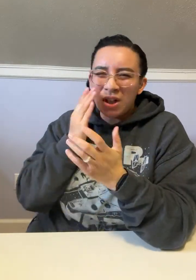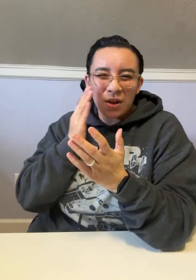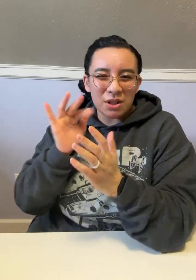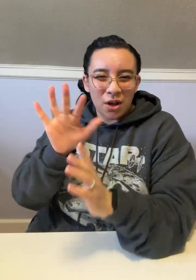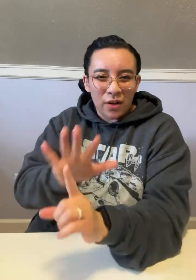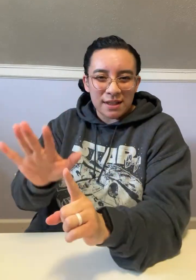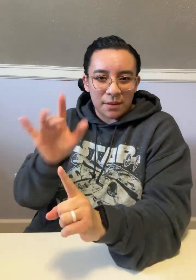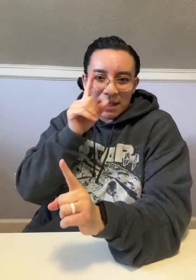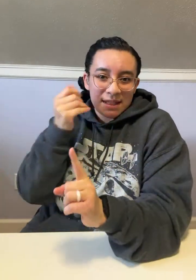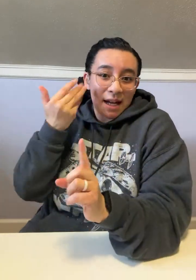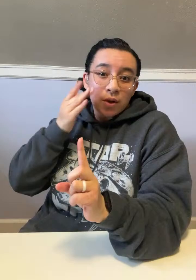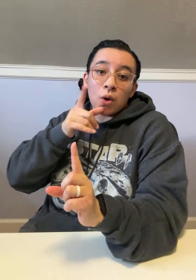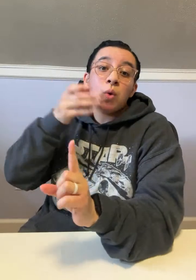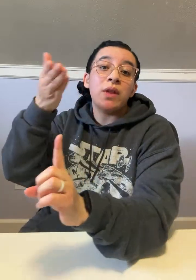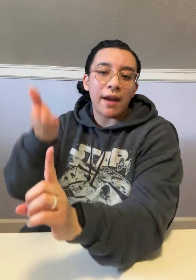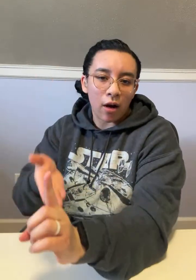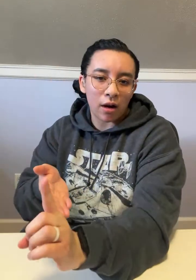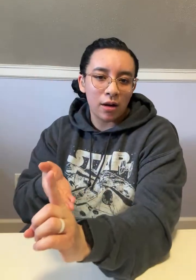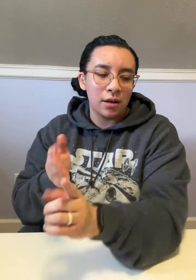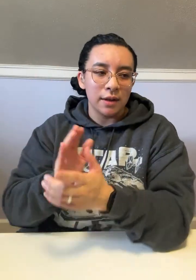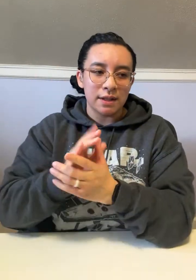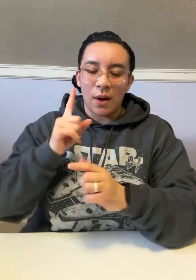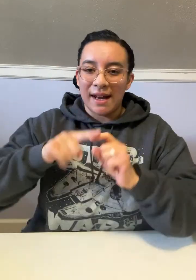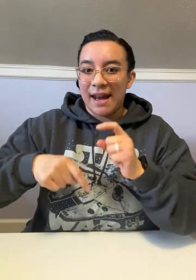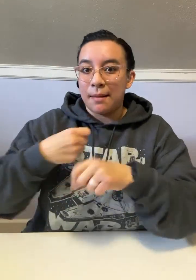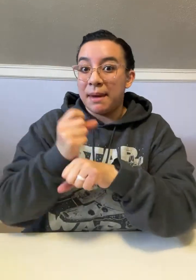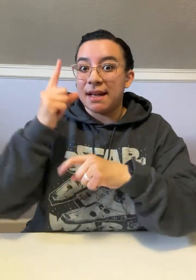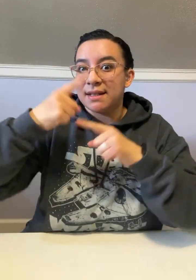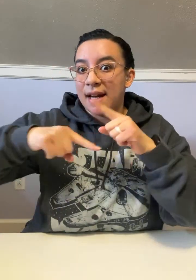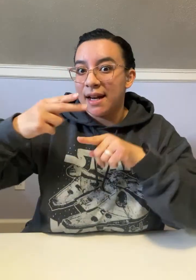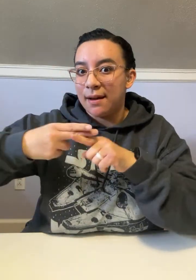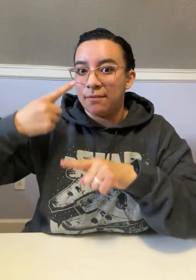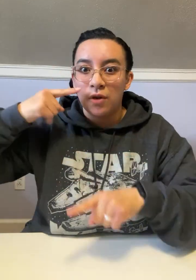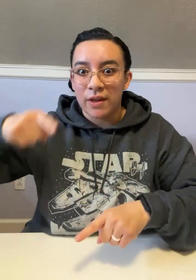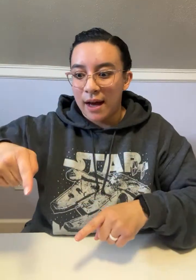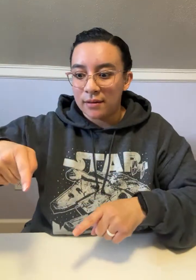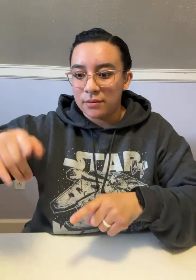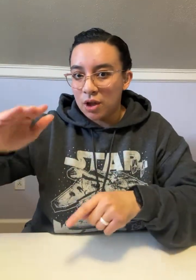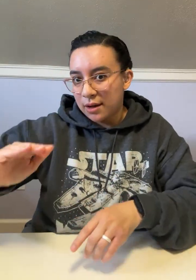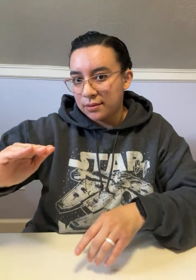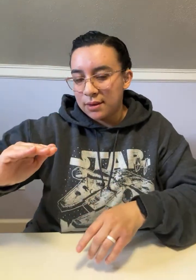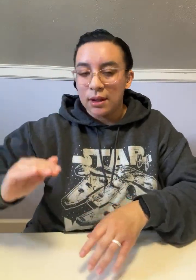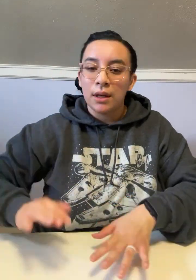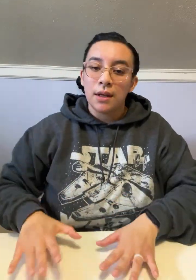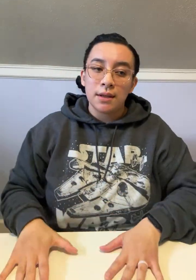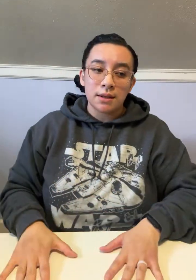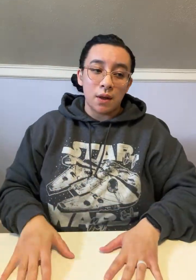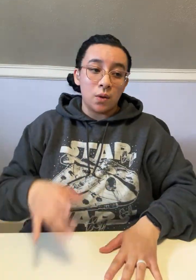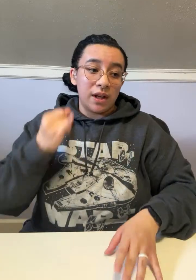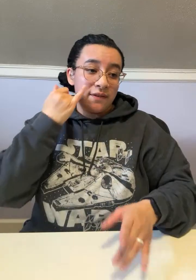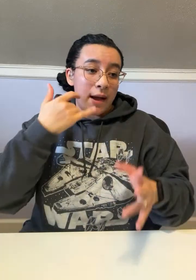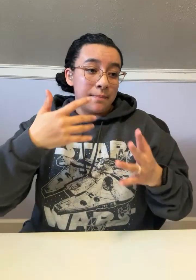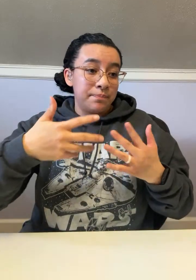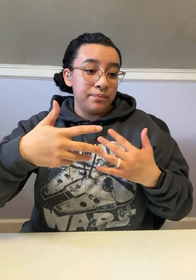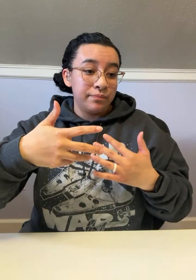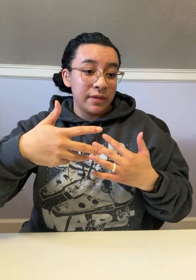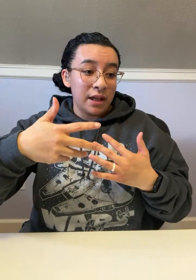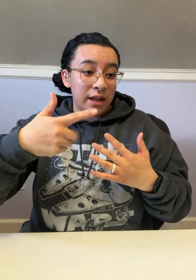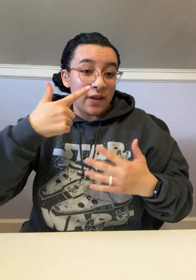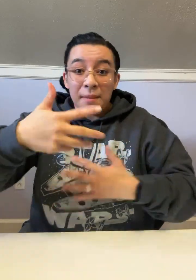just all that stuff because I don't know who they are. So I can't make a sign name for that child. So if I'm hanging